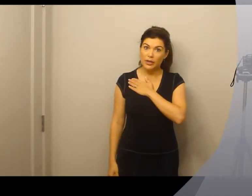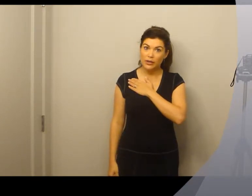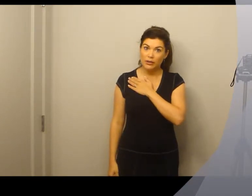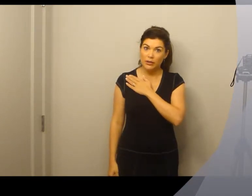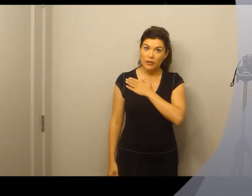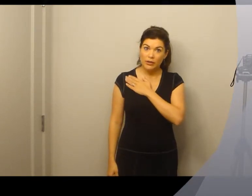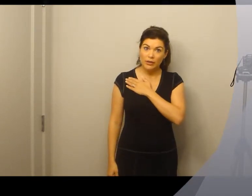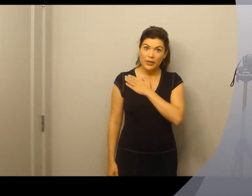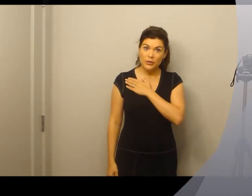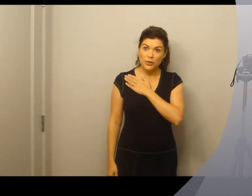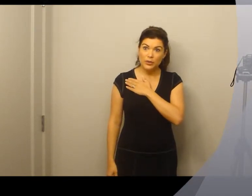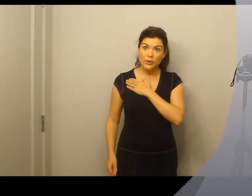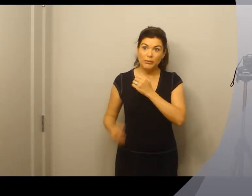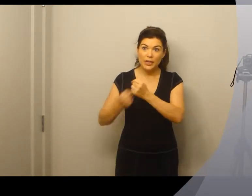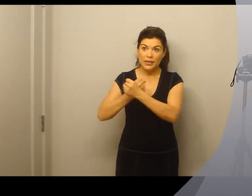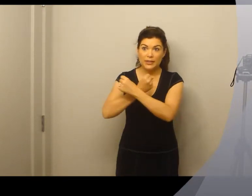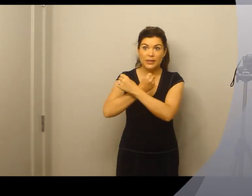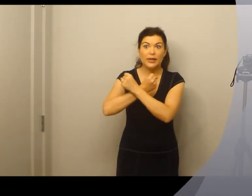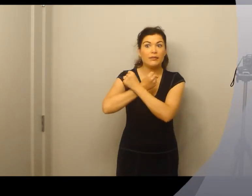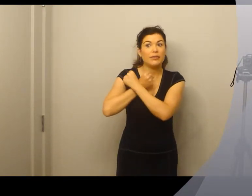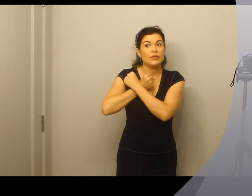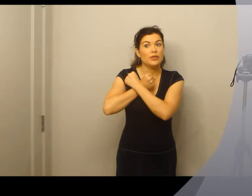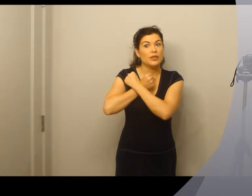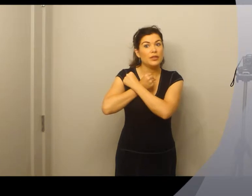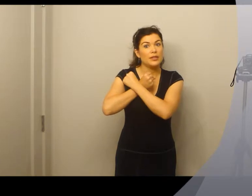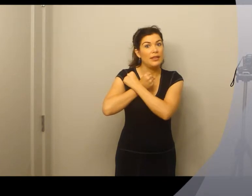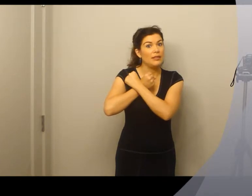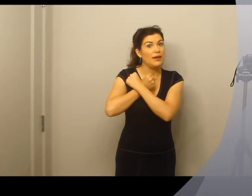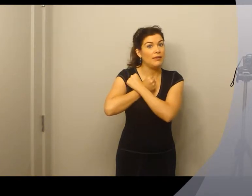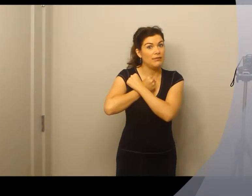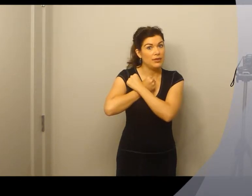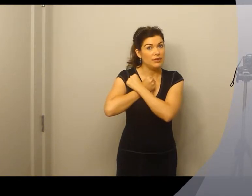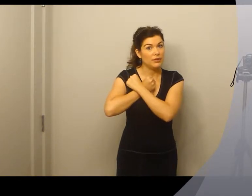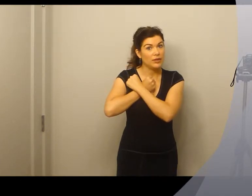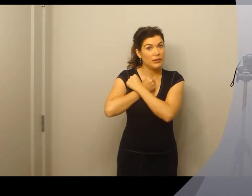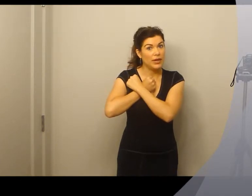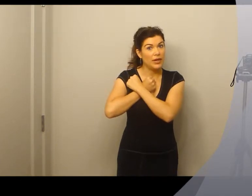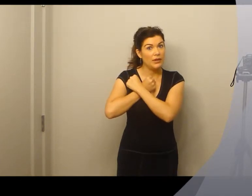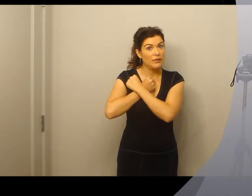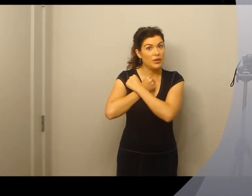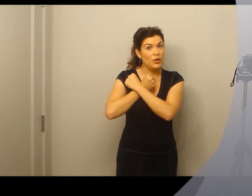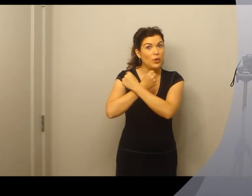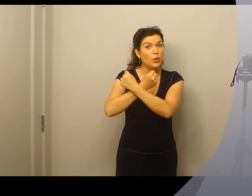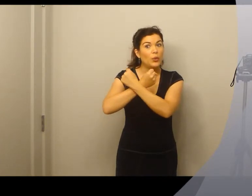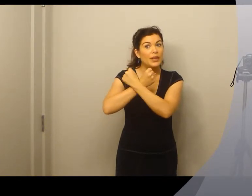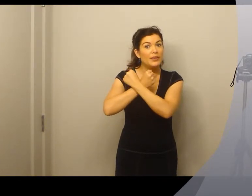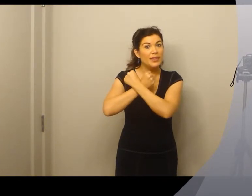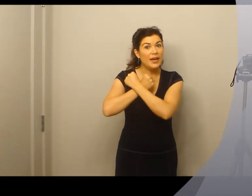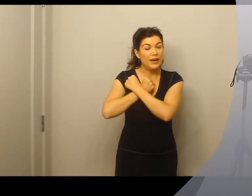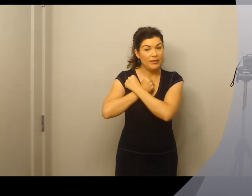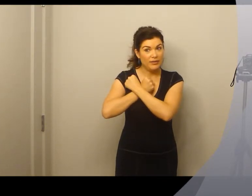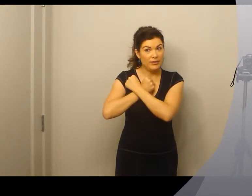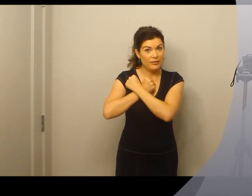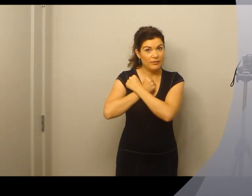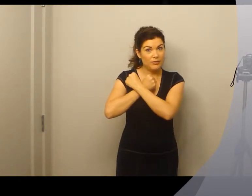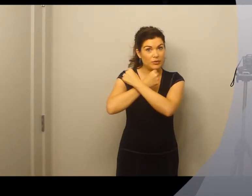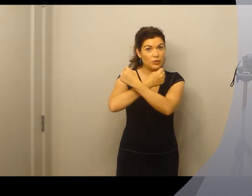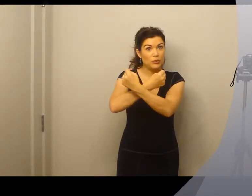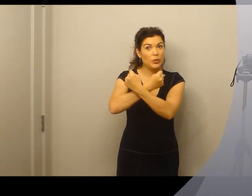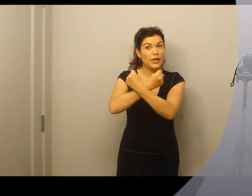heart, that's where you want to make this love. So you're going to say love. Okay? With love.